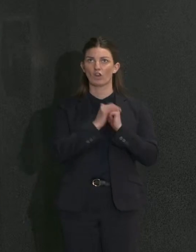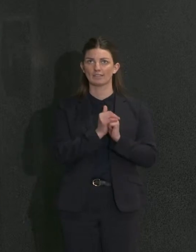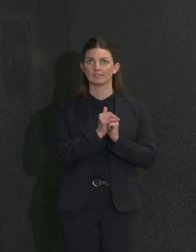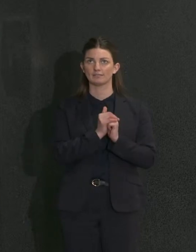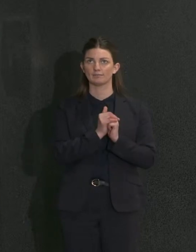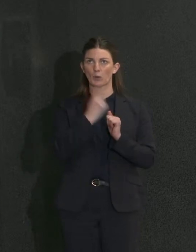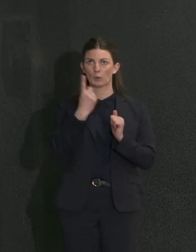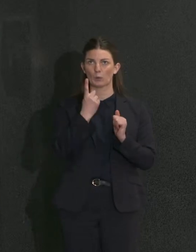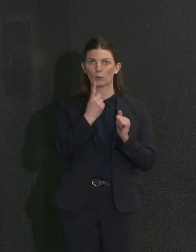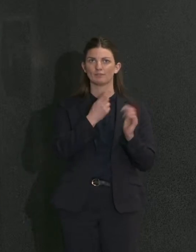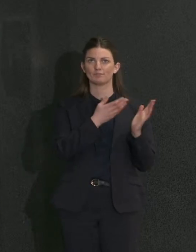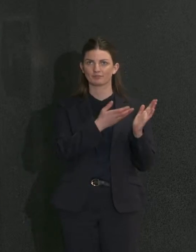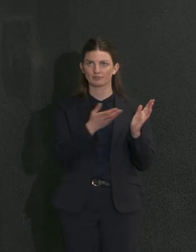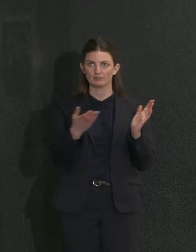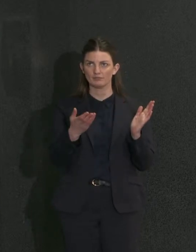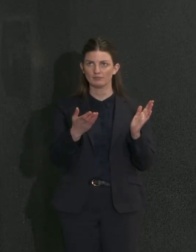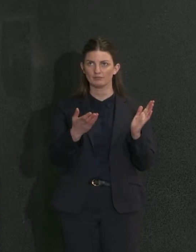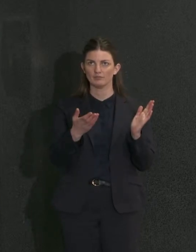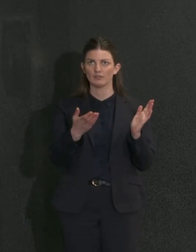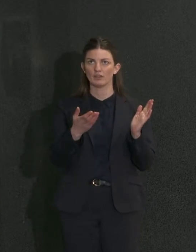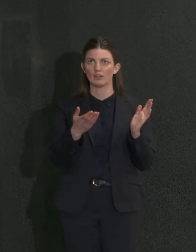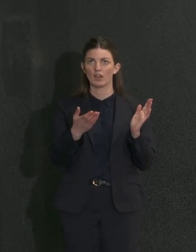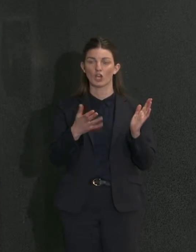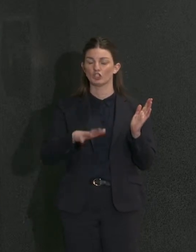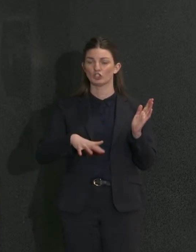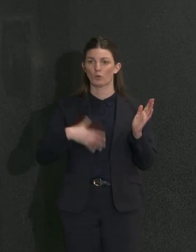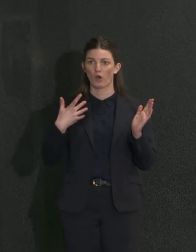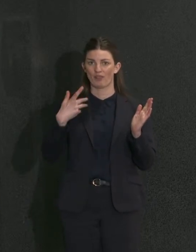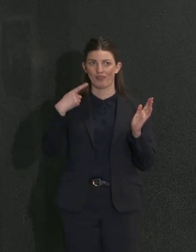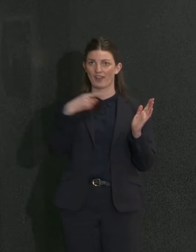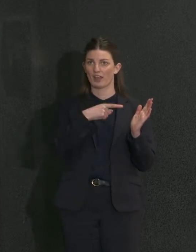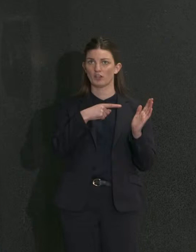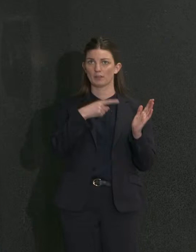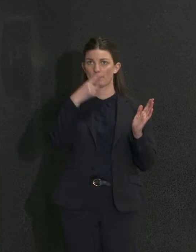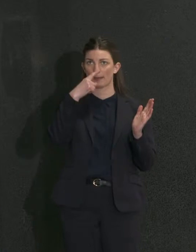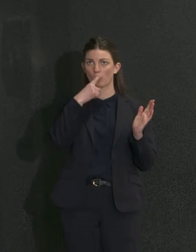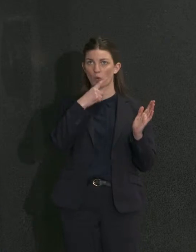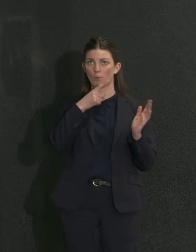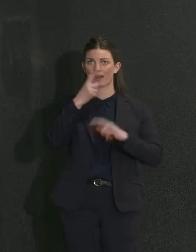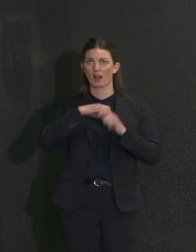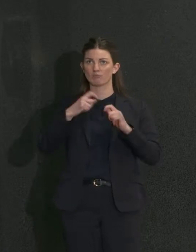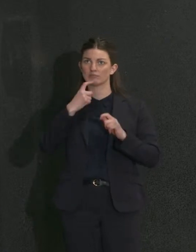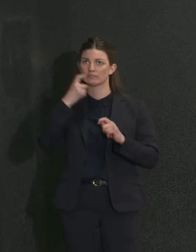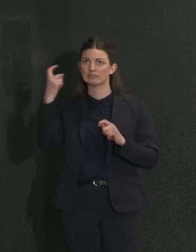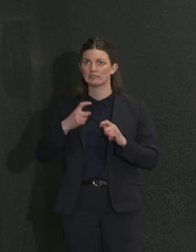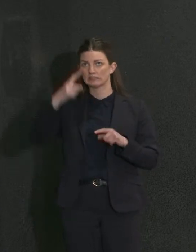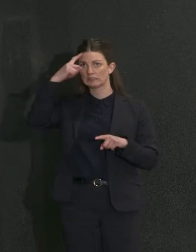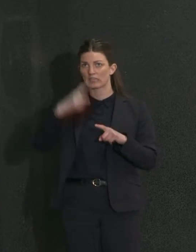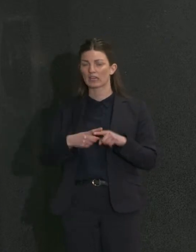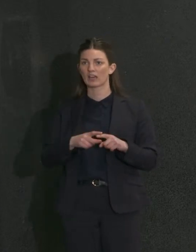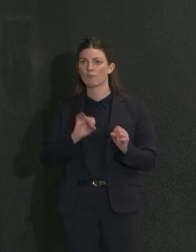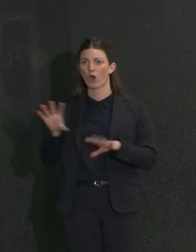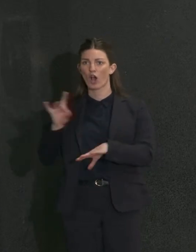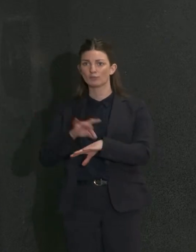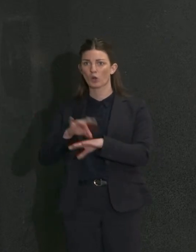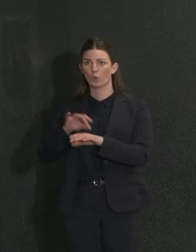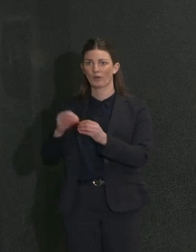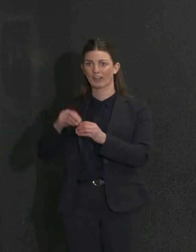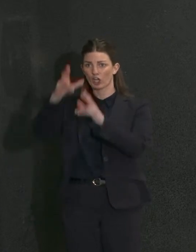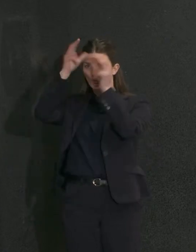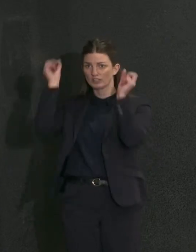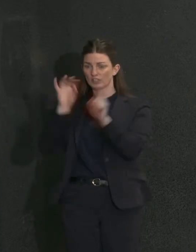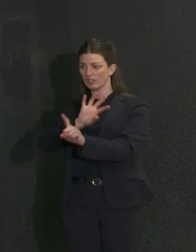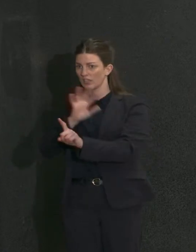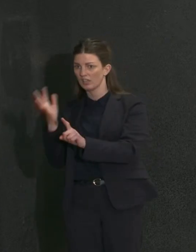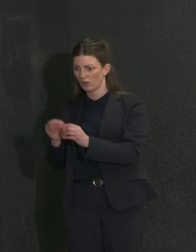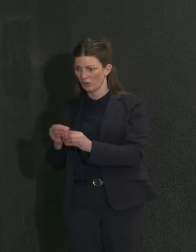staff, not a great place to be. No one wants to be in intensive care. Think about the people you love the most and then picture them on a machine to